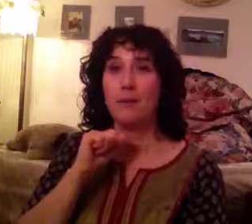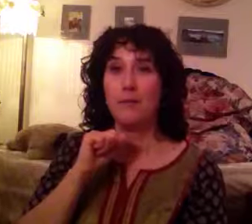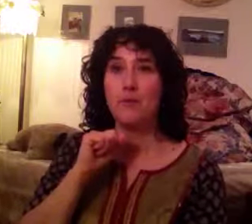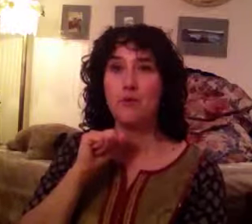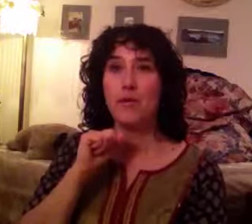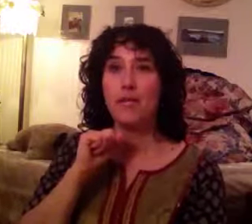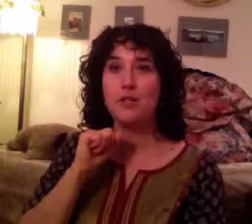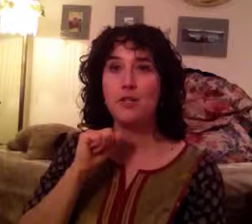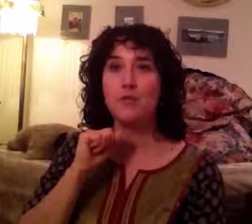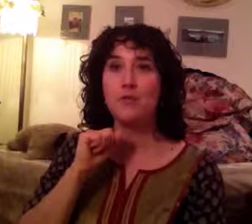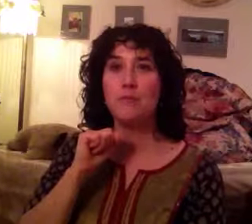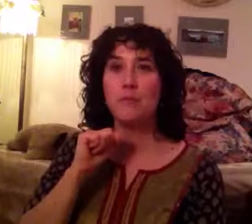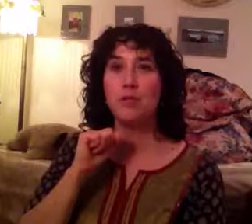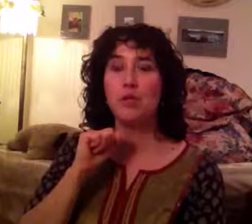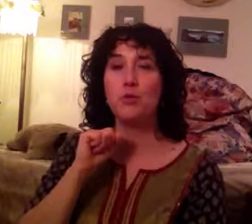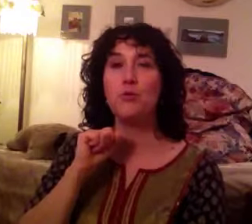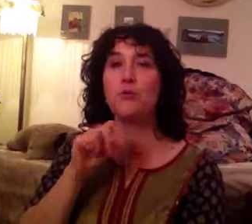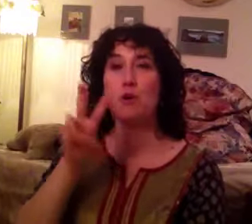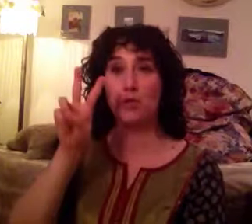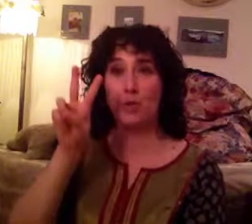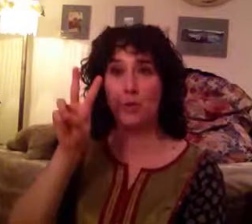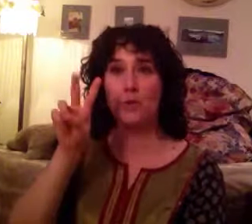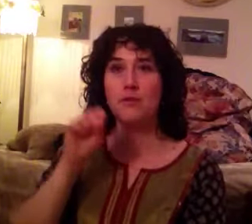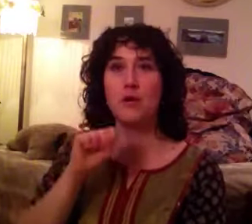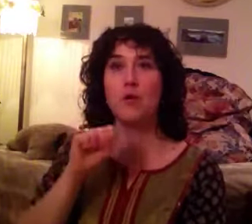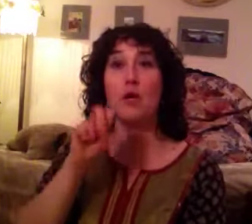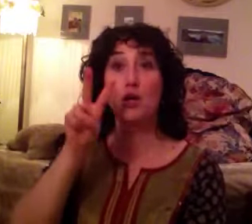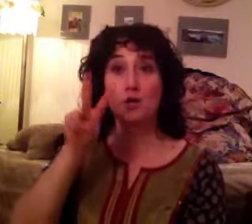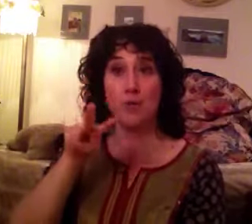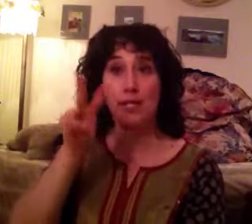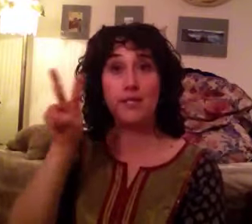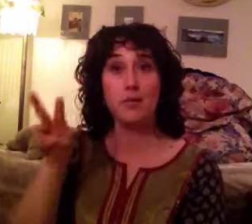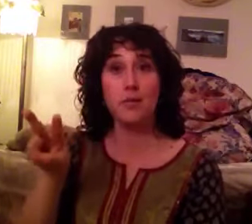Remember 22, remember 2s are 2, so 22.